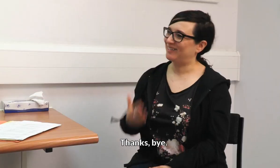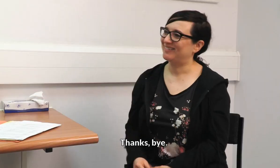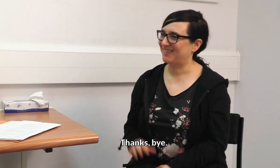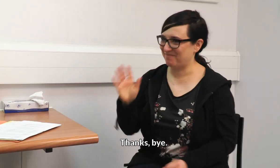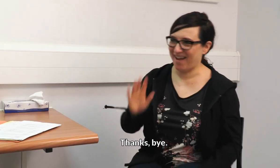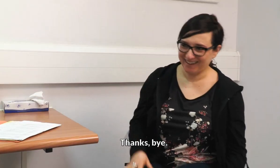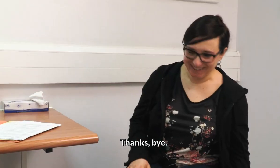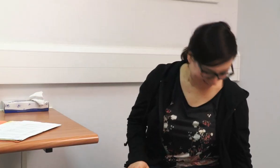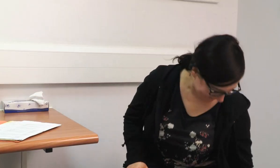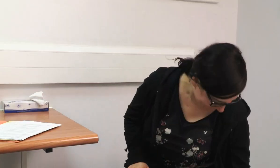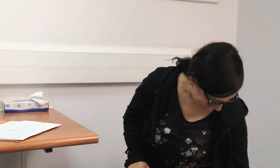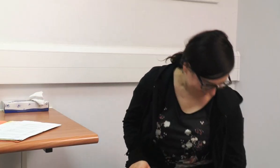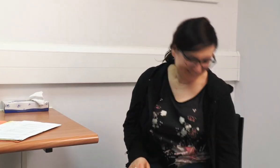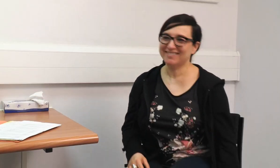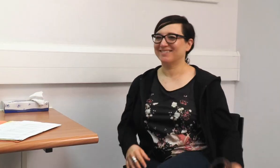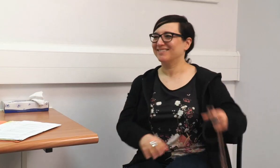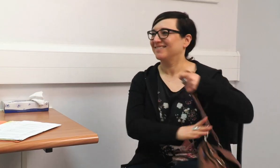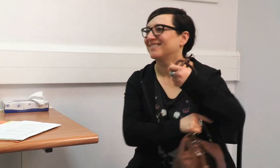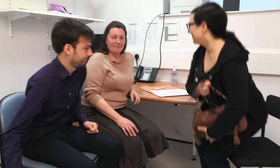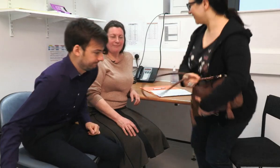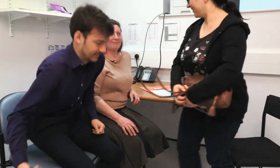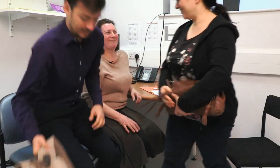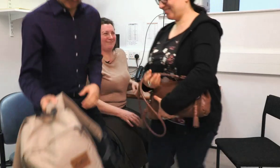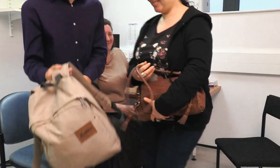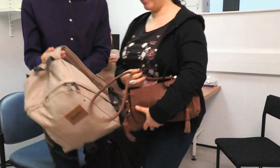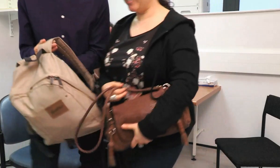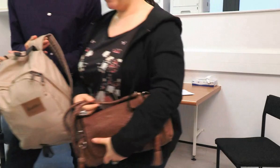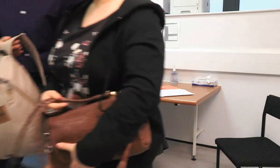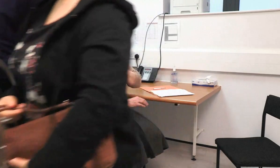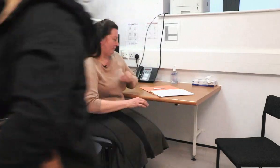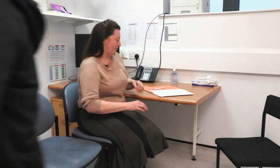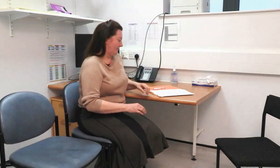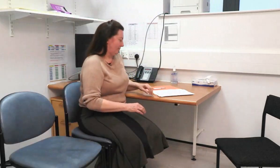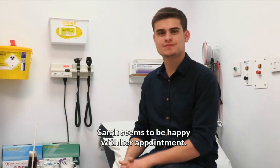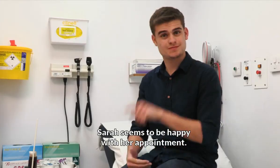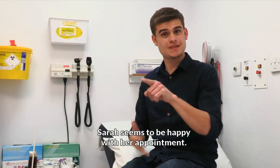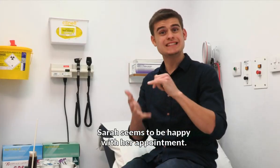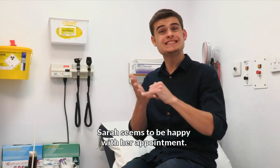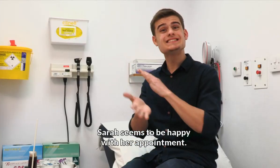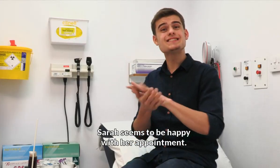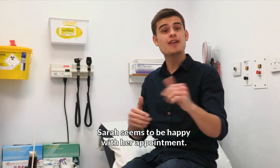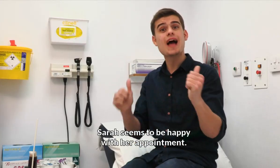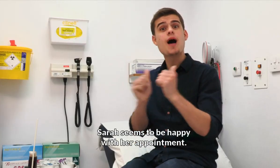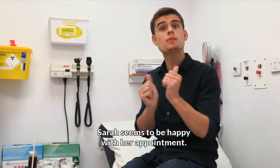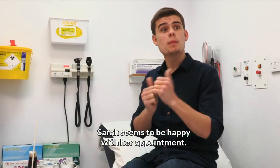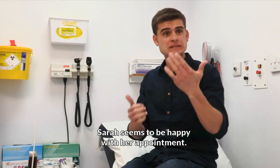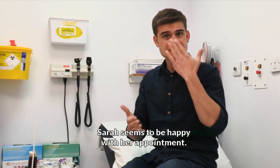Thanks. Bye. Sarah seems to be happy with